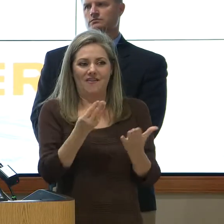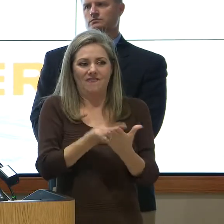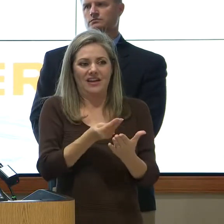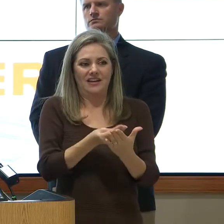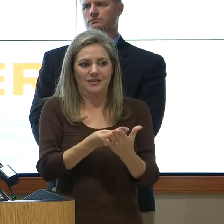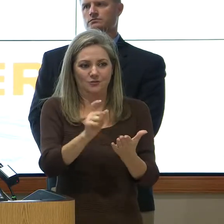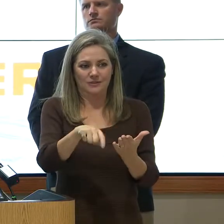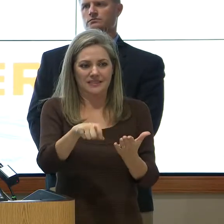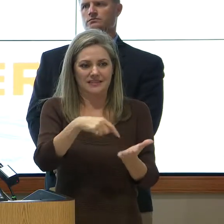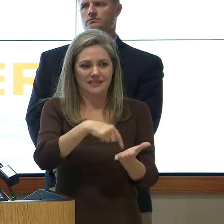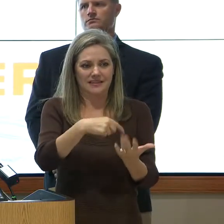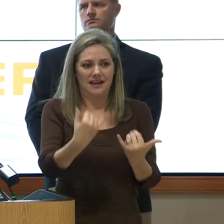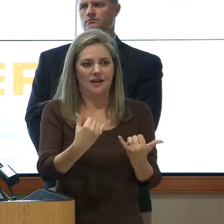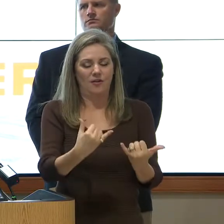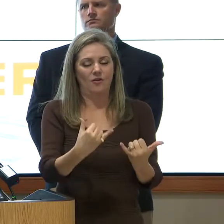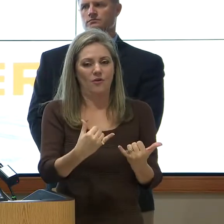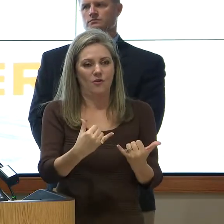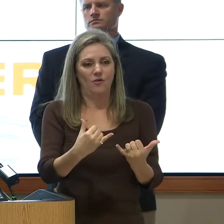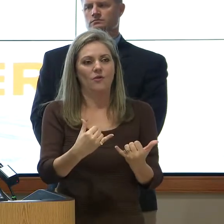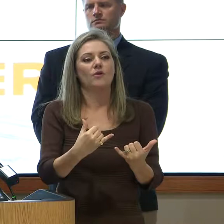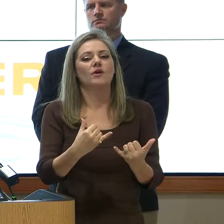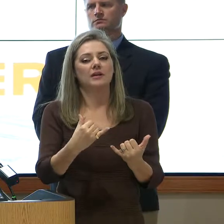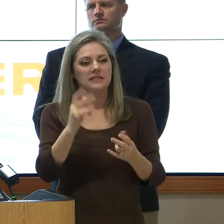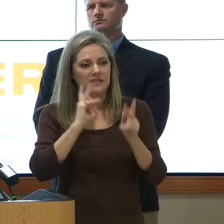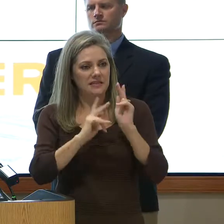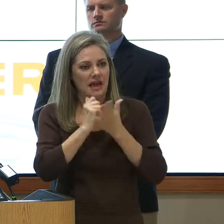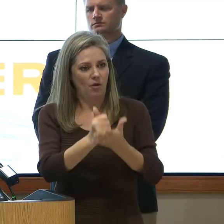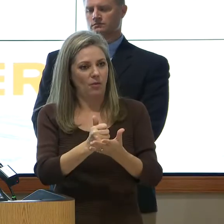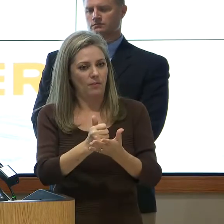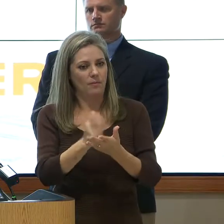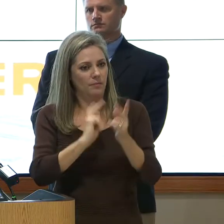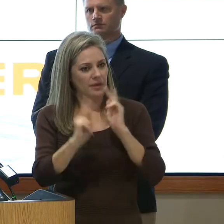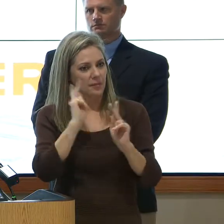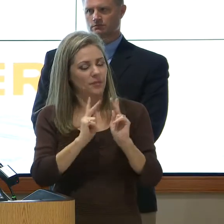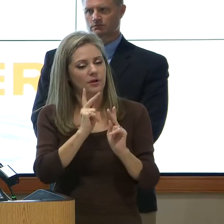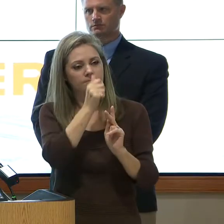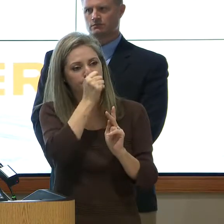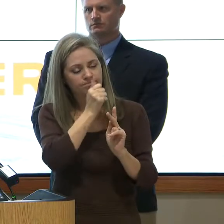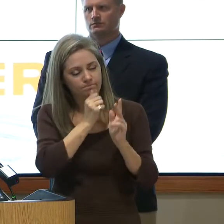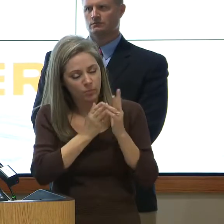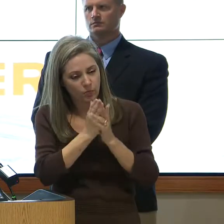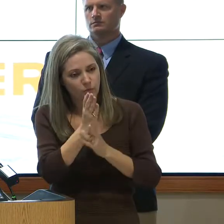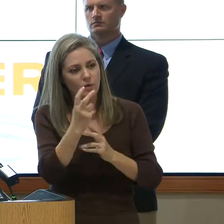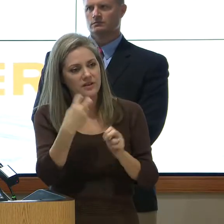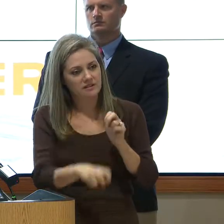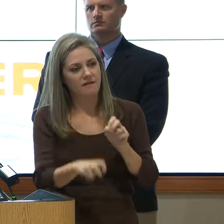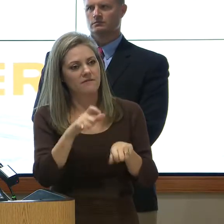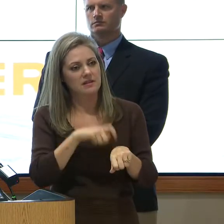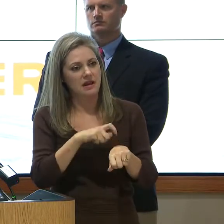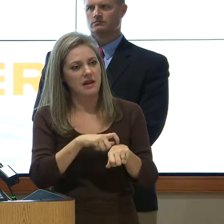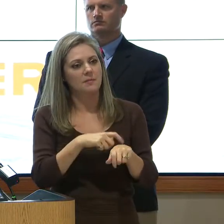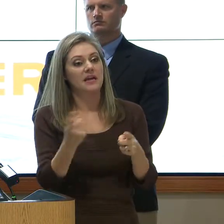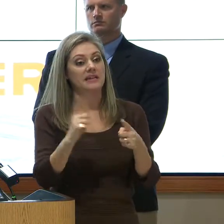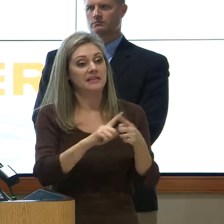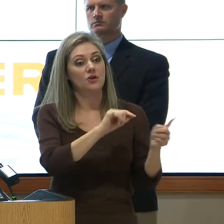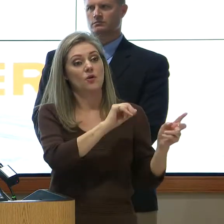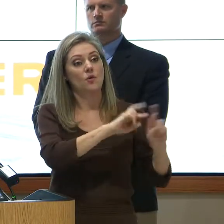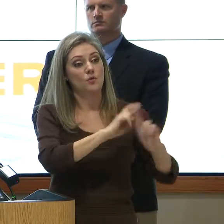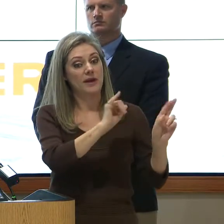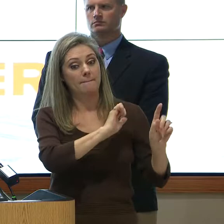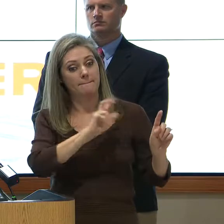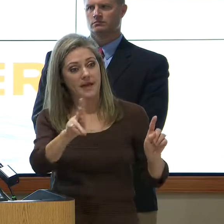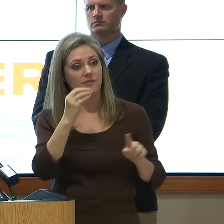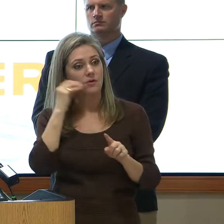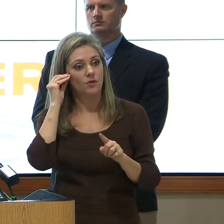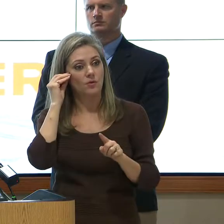need to get people through this tough period until they can get back into their house. And just to give you an idea,